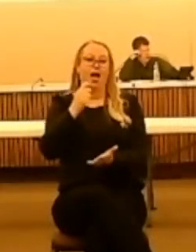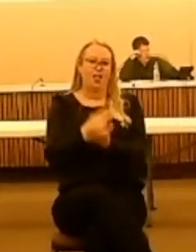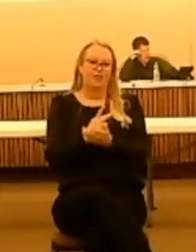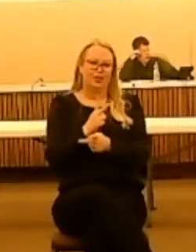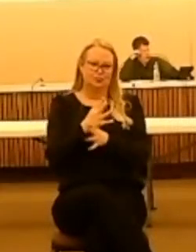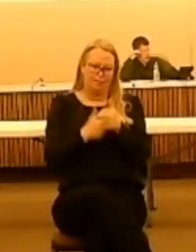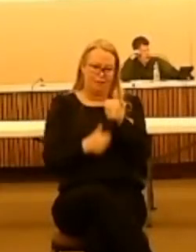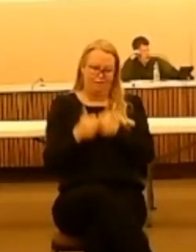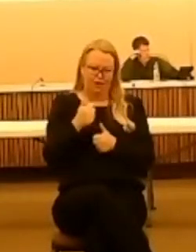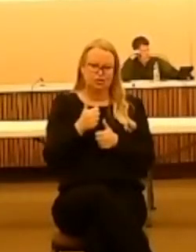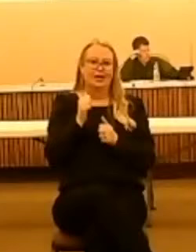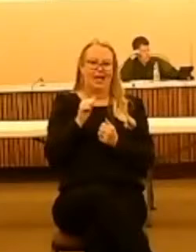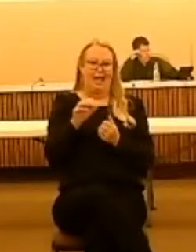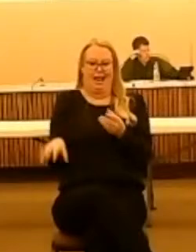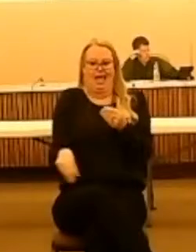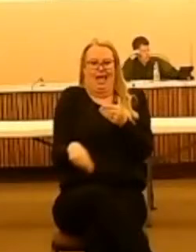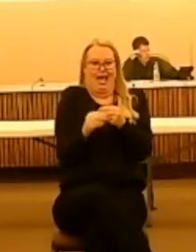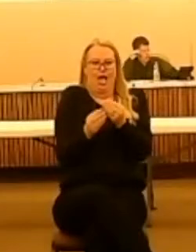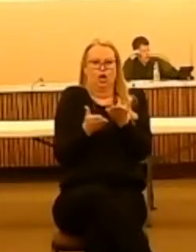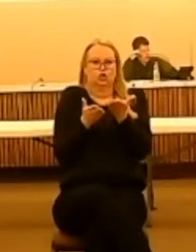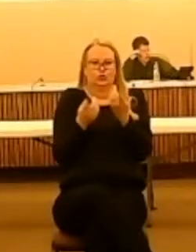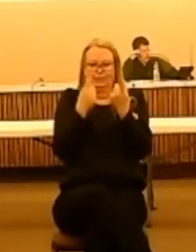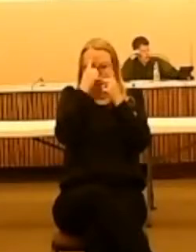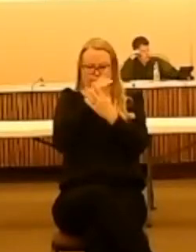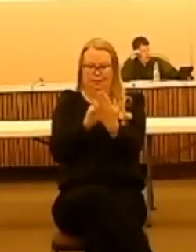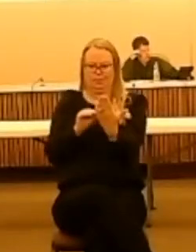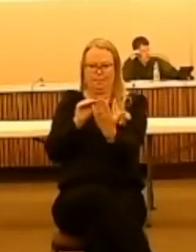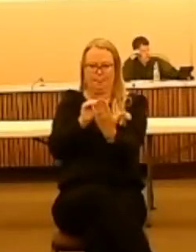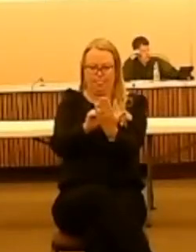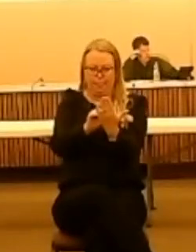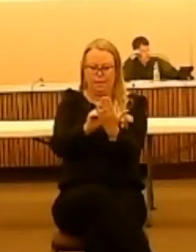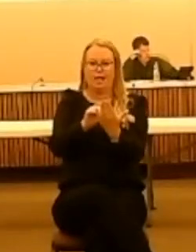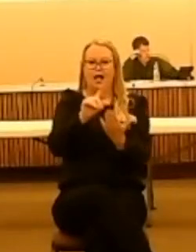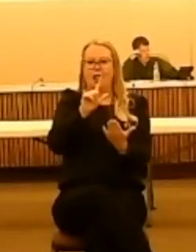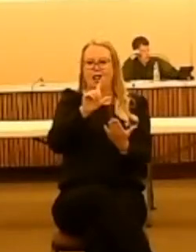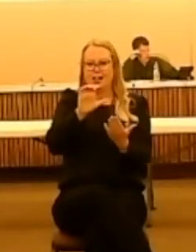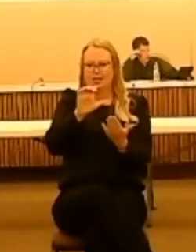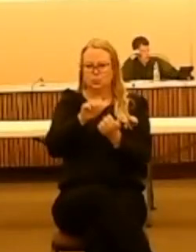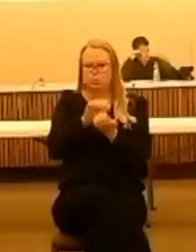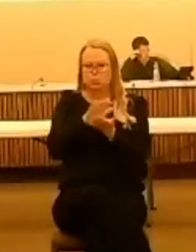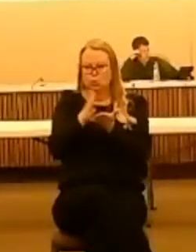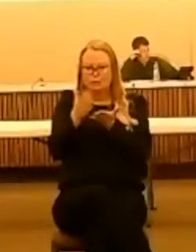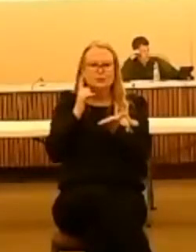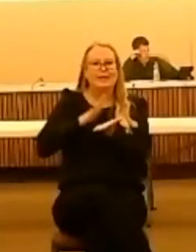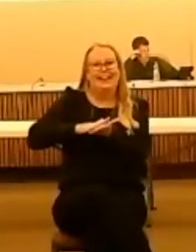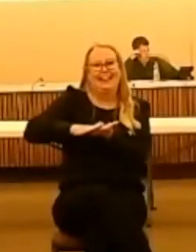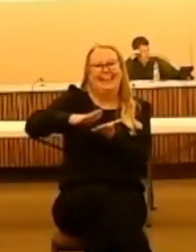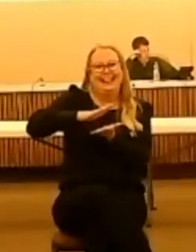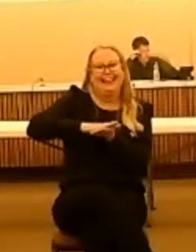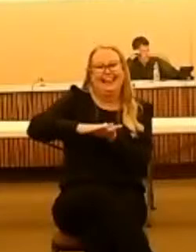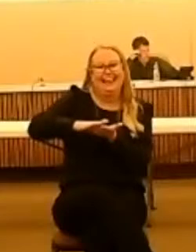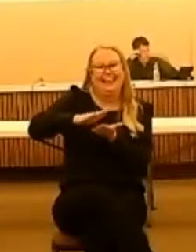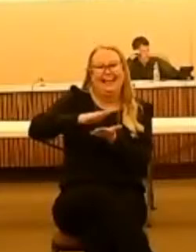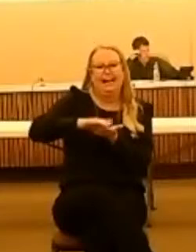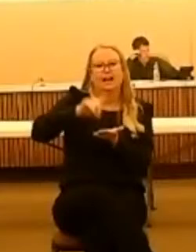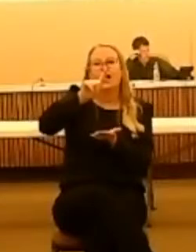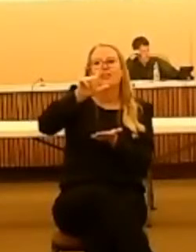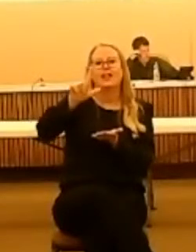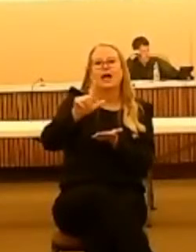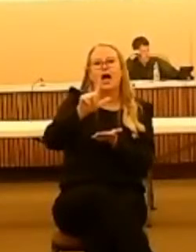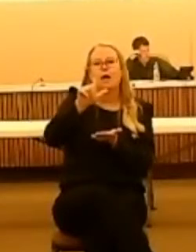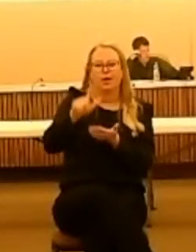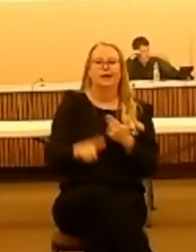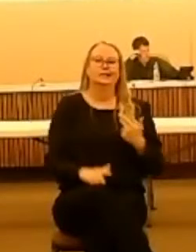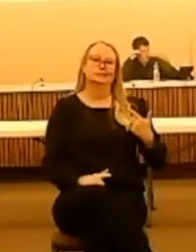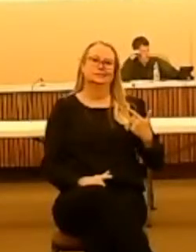supervisor to execute an addendum to the service agreement with Alliance Cleaning Service LLC for cleaning service at the Henrietta Public Library.